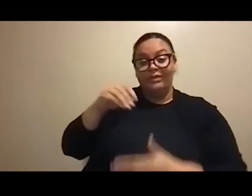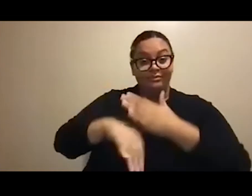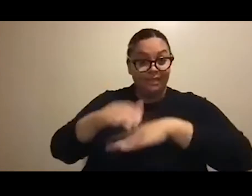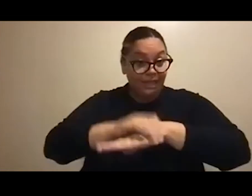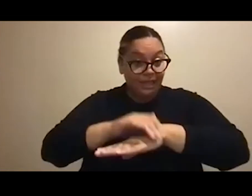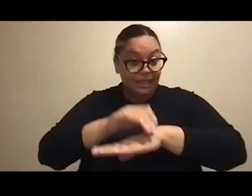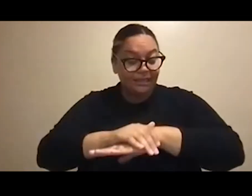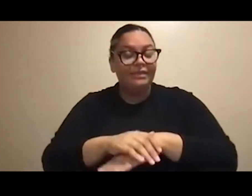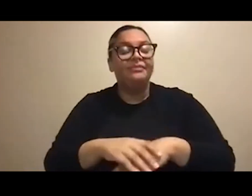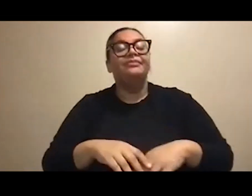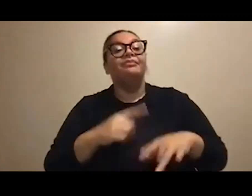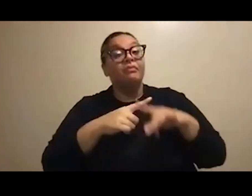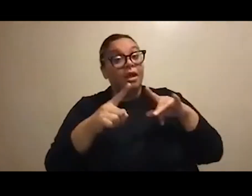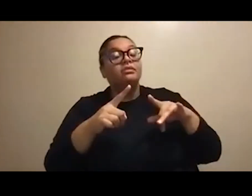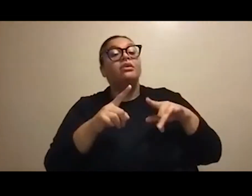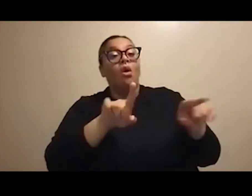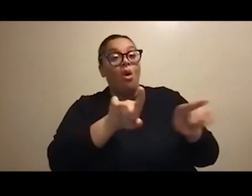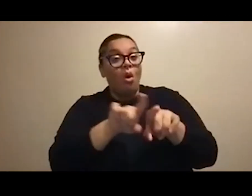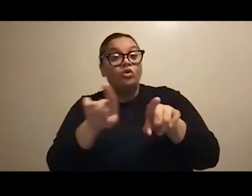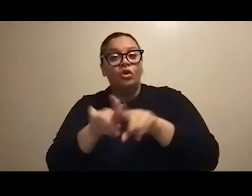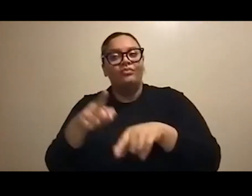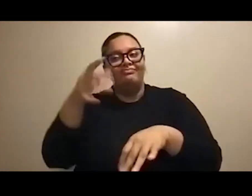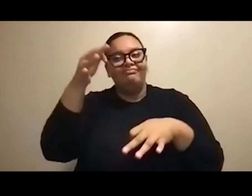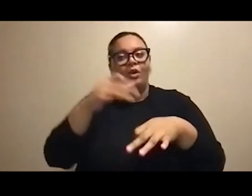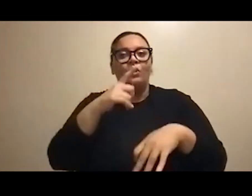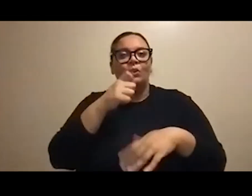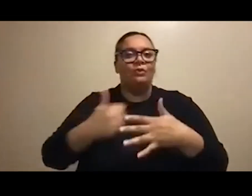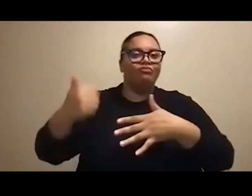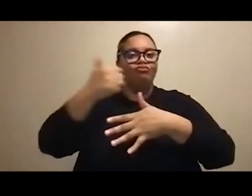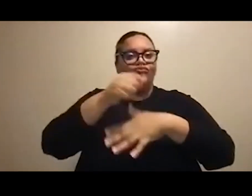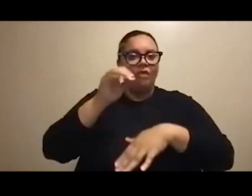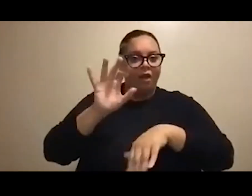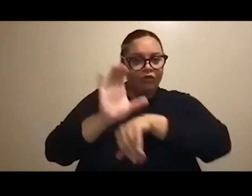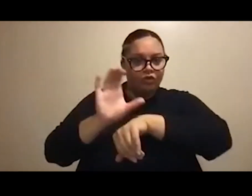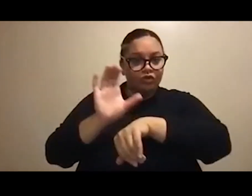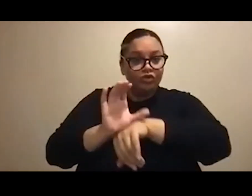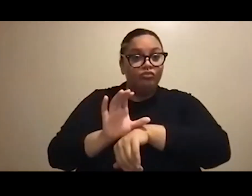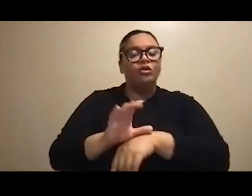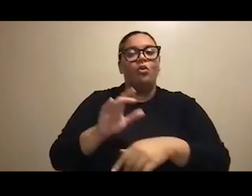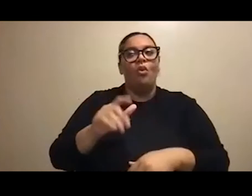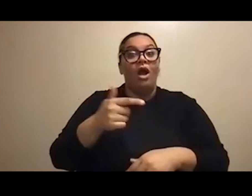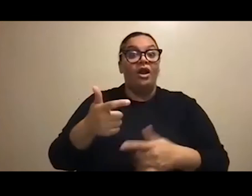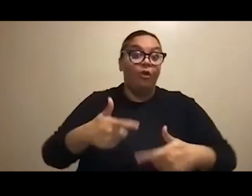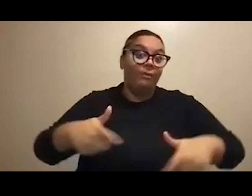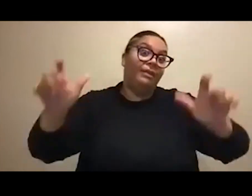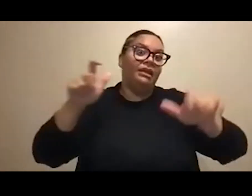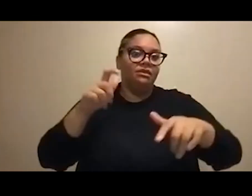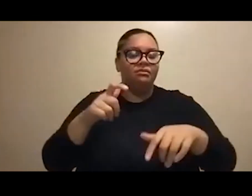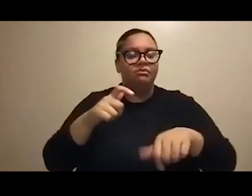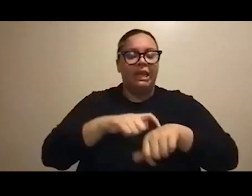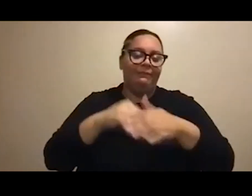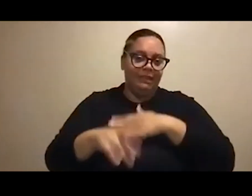king, but also head of the Church of England. Yet another milestone, if you will, Magna Carta,